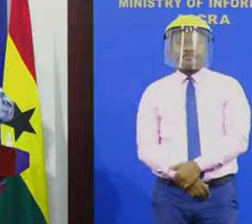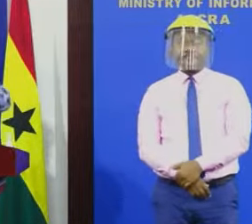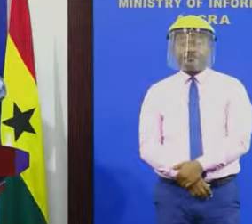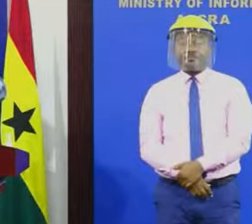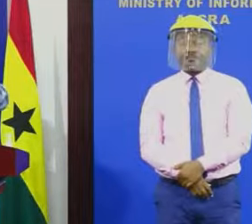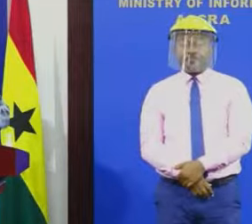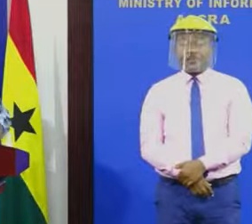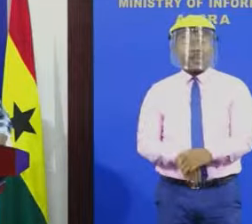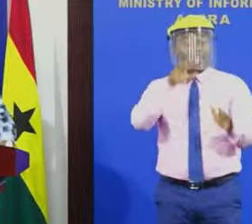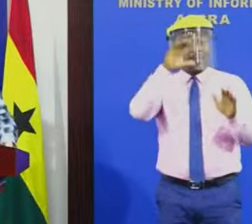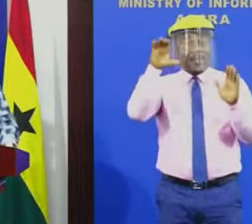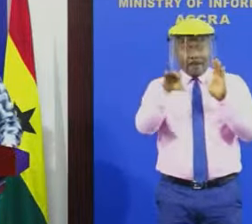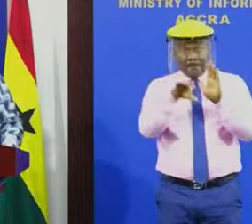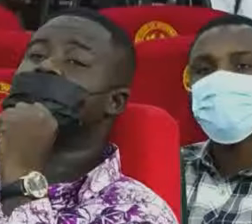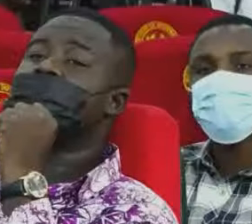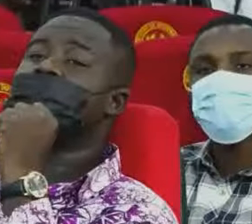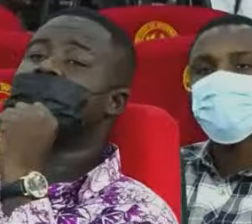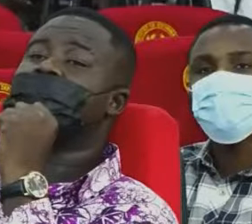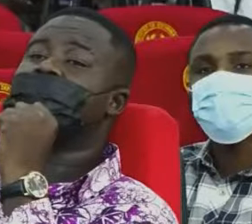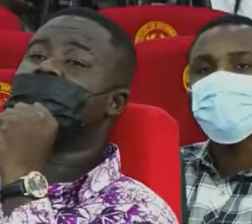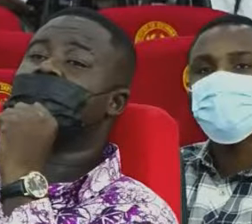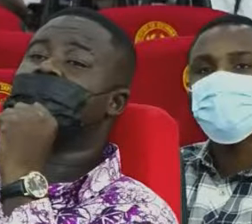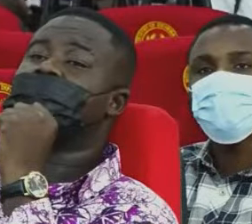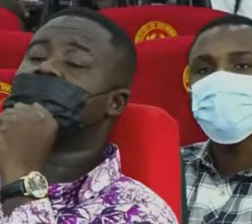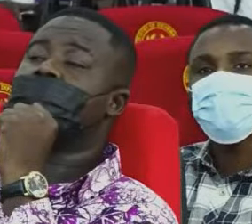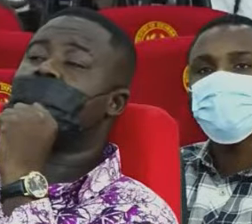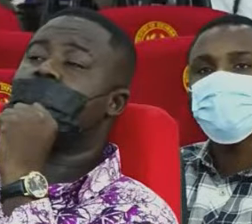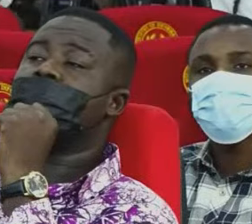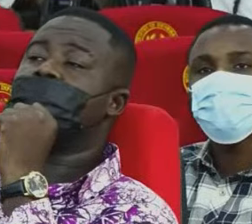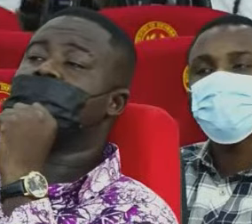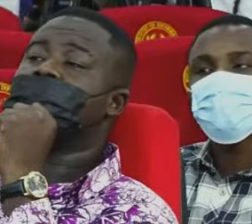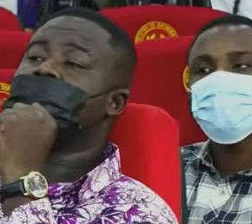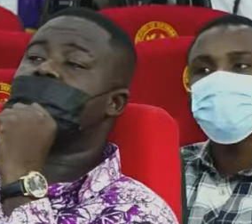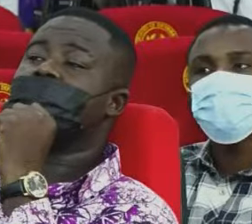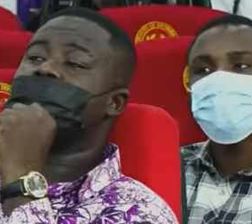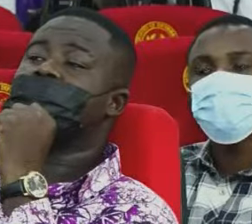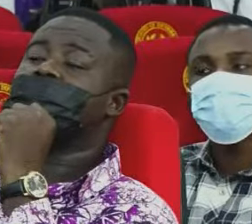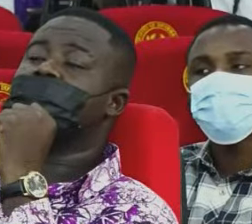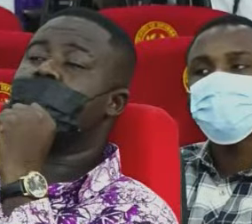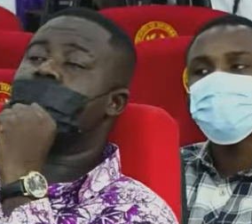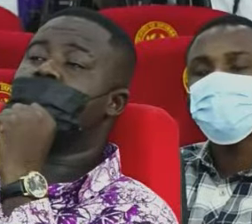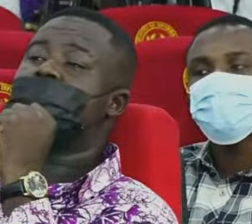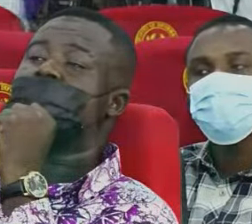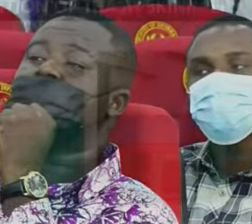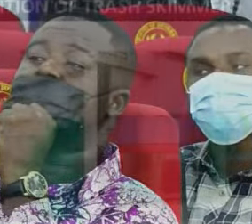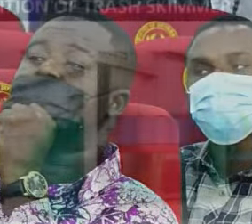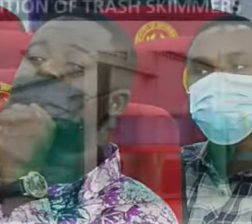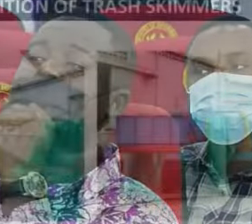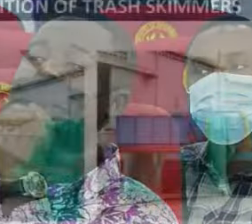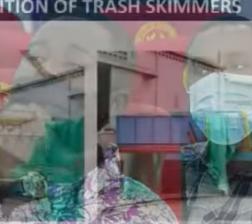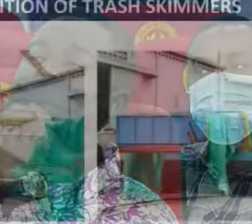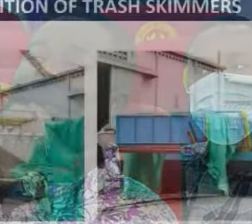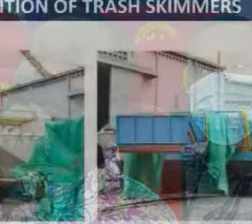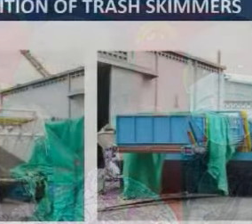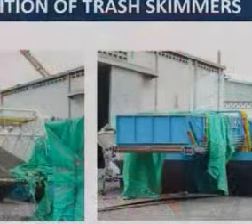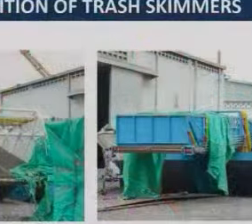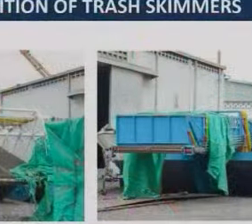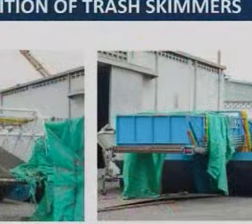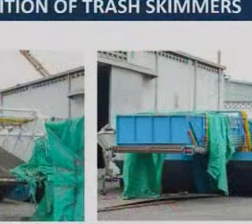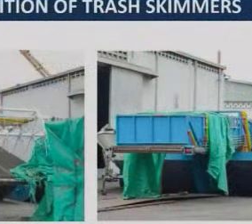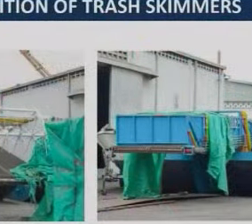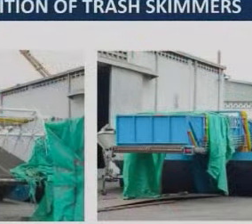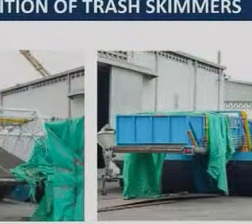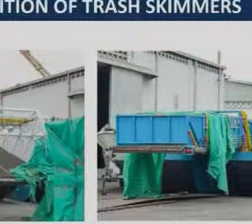So the picture on the slide shows you the trash skimmers that we have just taken delivery